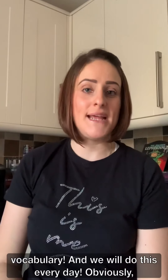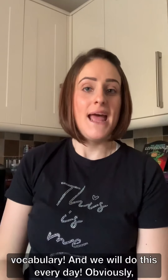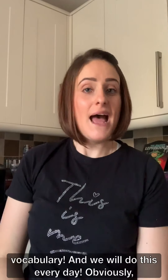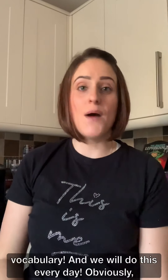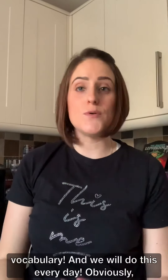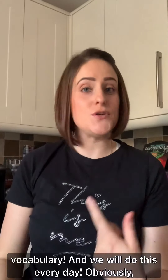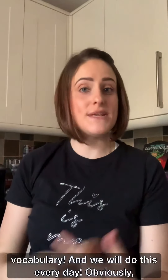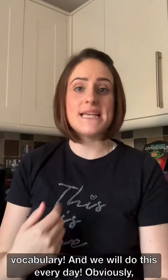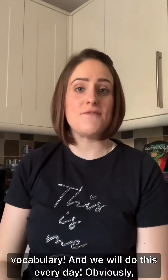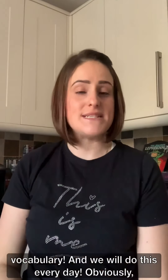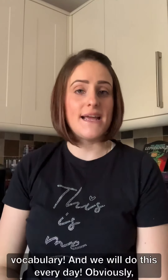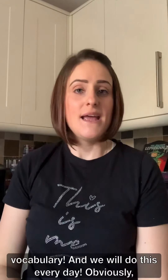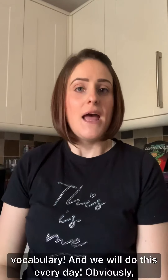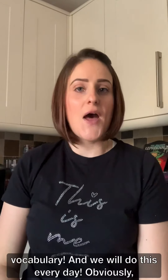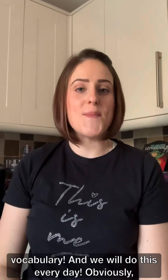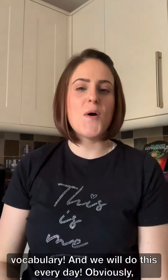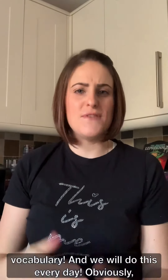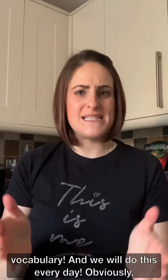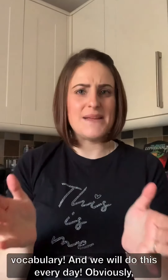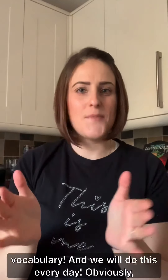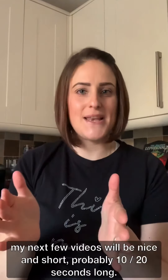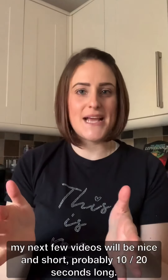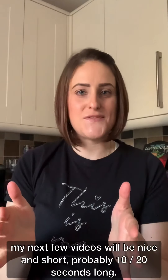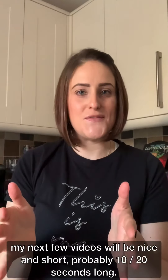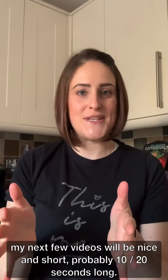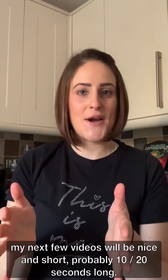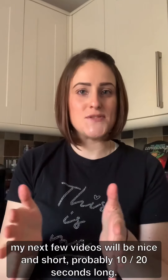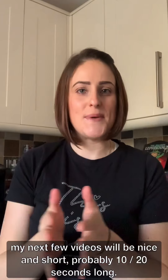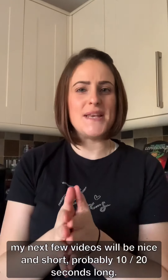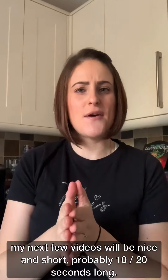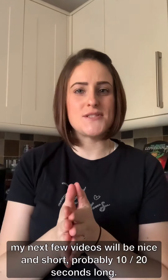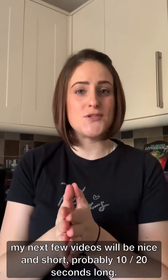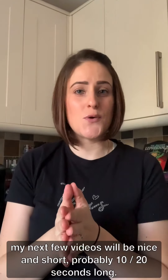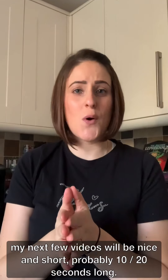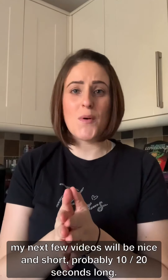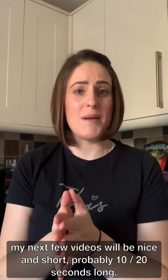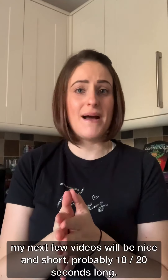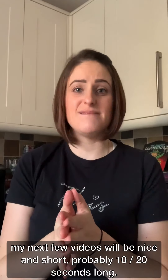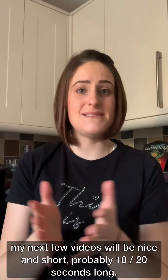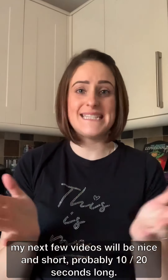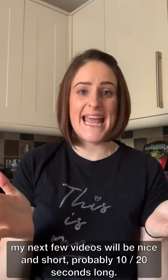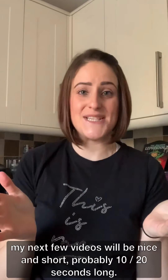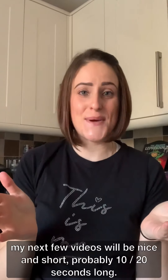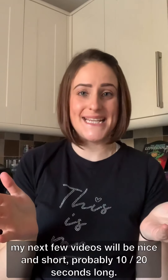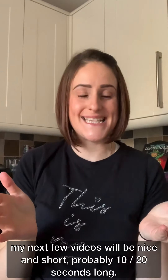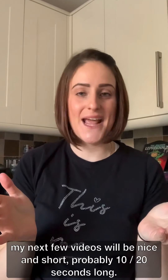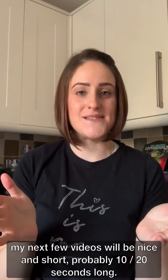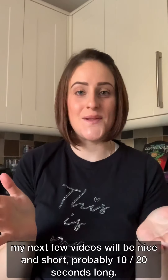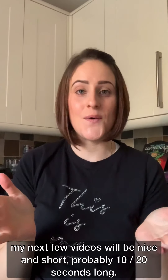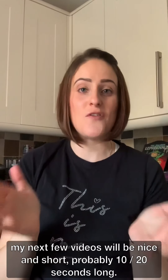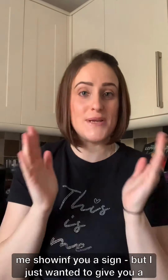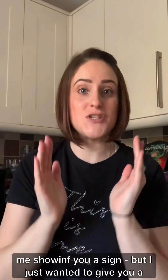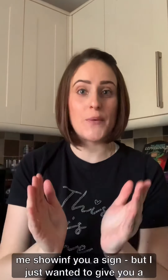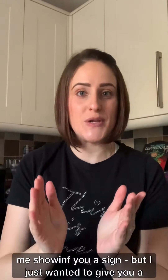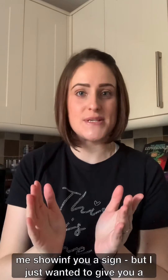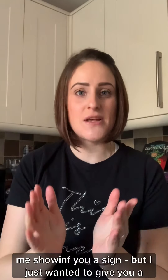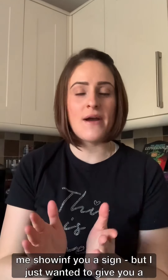and we'll do this every day um obviously my next few videos will be nice and short probably about 10 20 seconds long of me showing you a sign